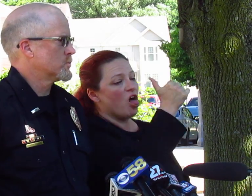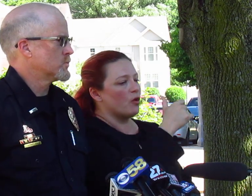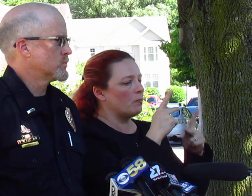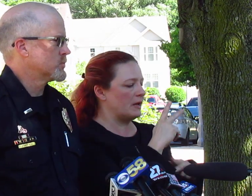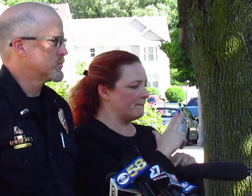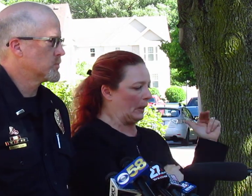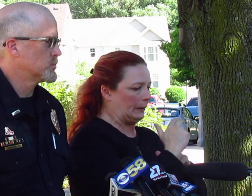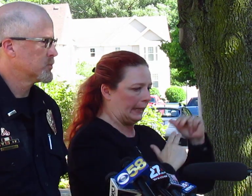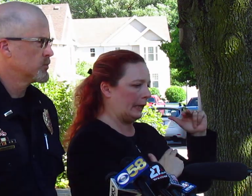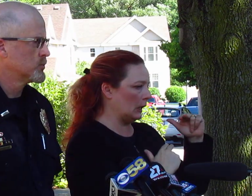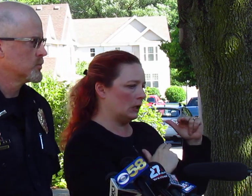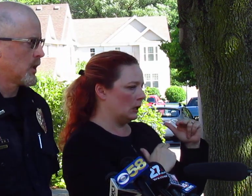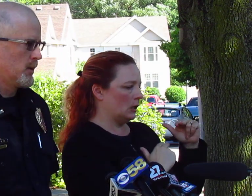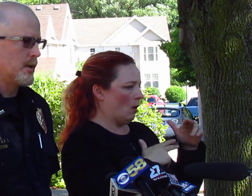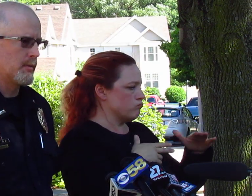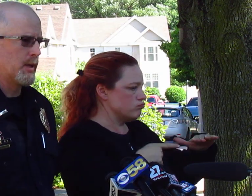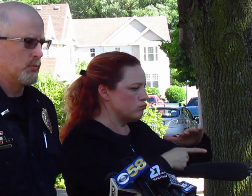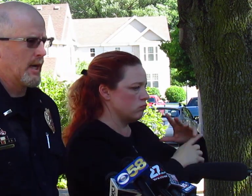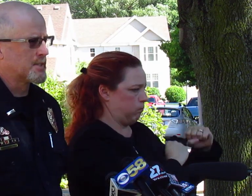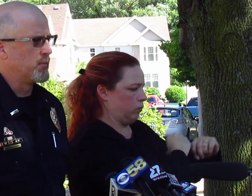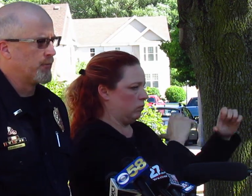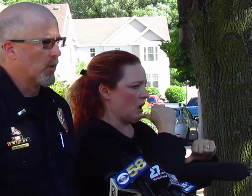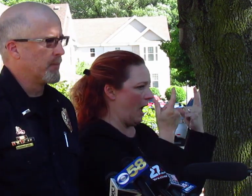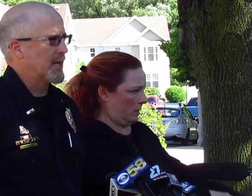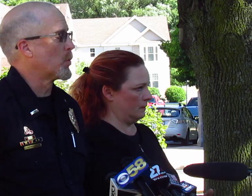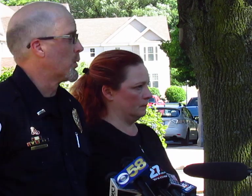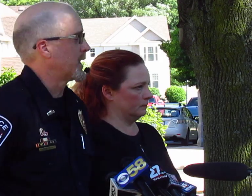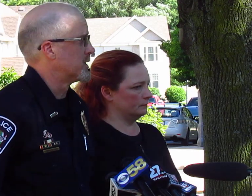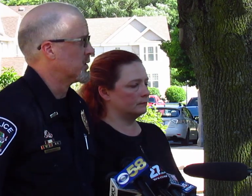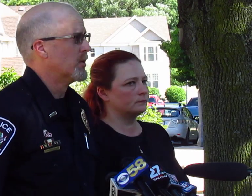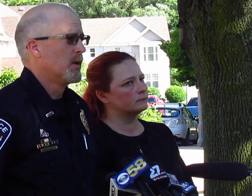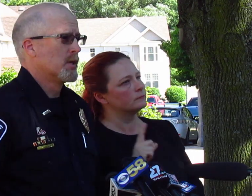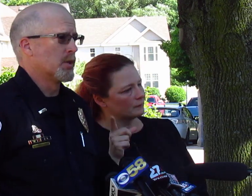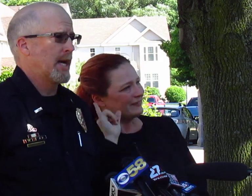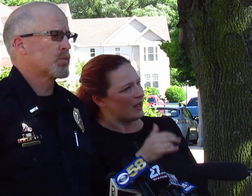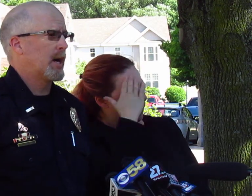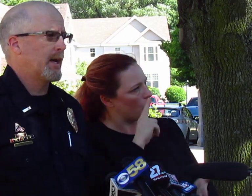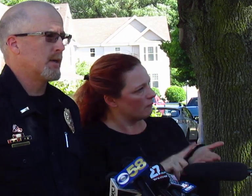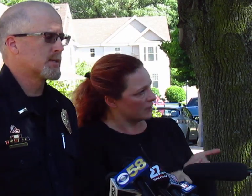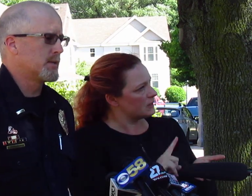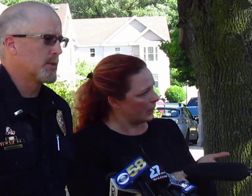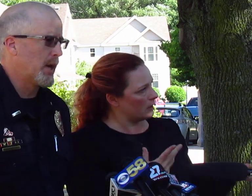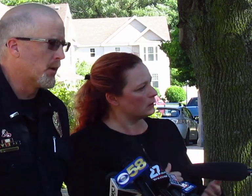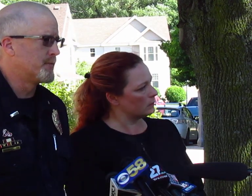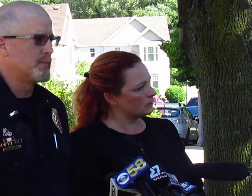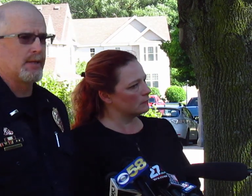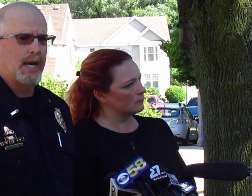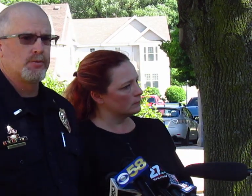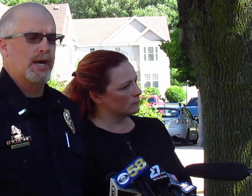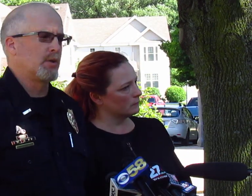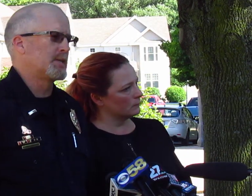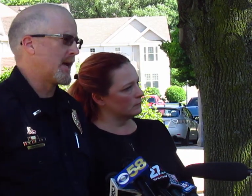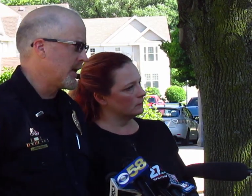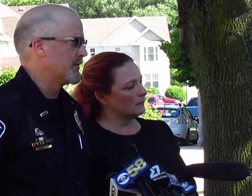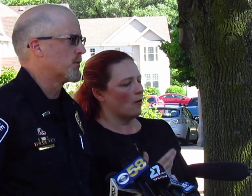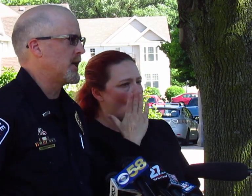that the outcome wouldn't be as disastrous? What I said before, that's what we want to get to. So that's why it's imperative to me that I do